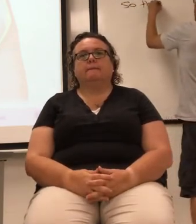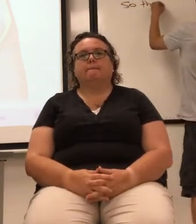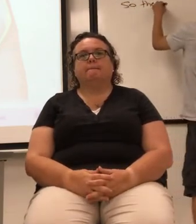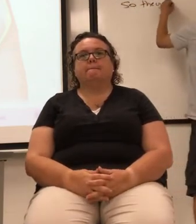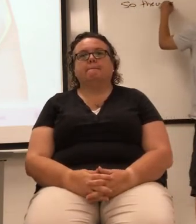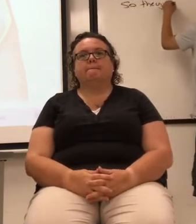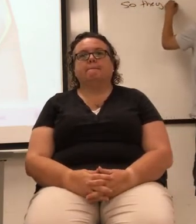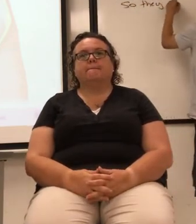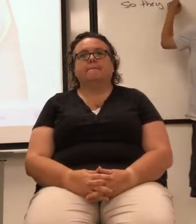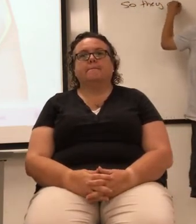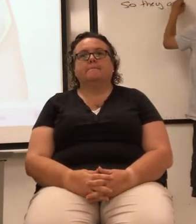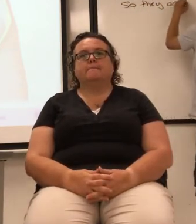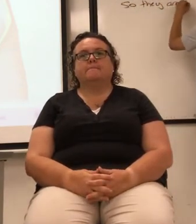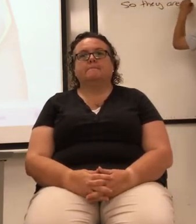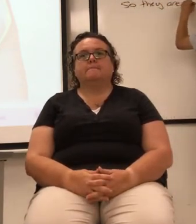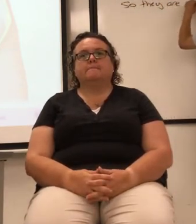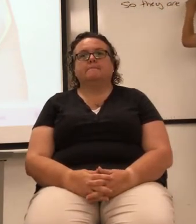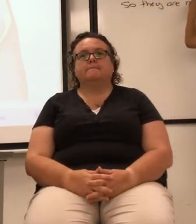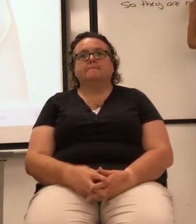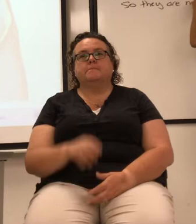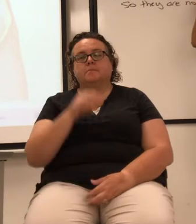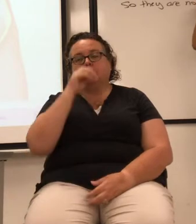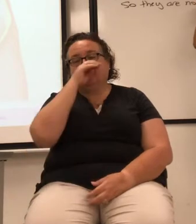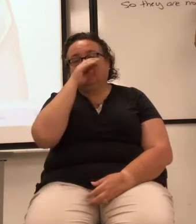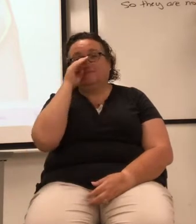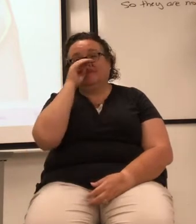So they are not